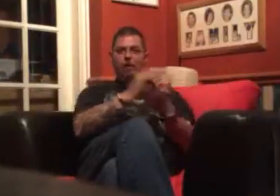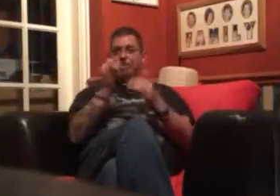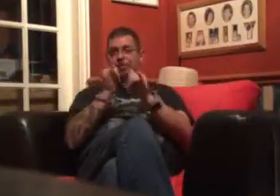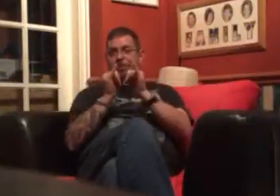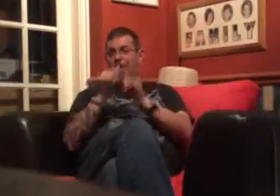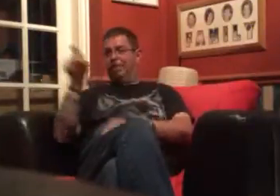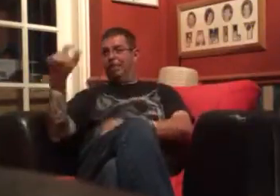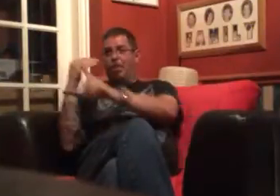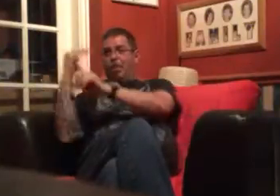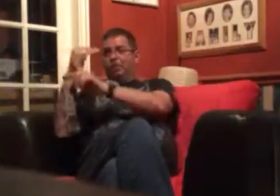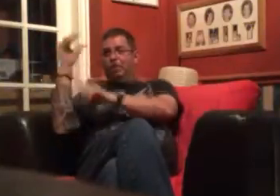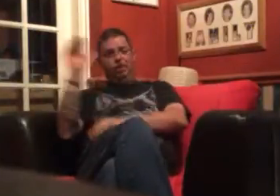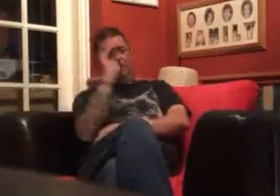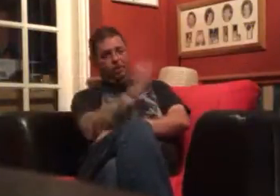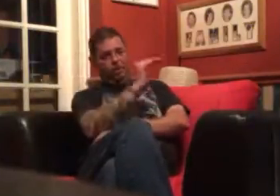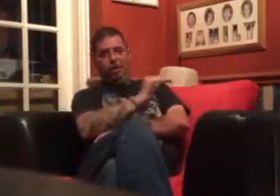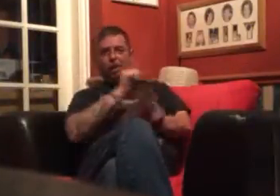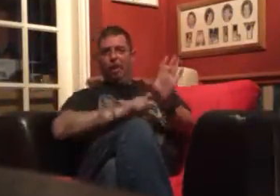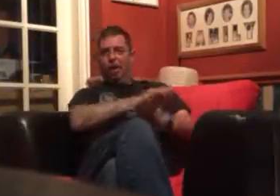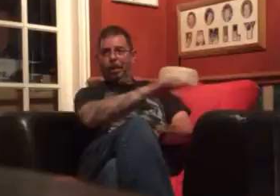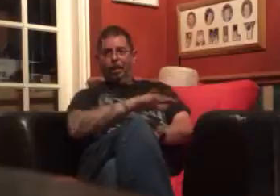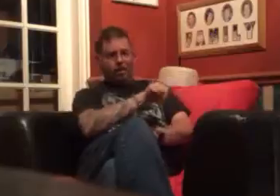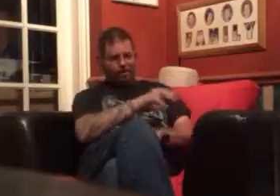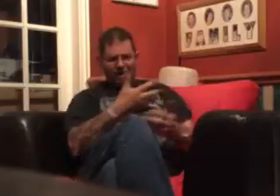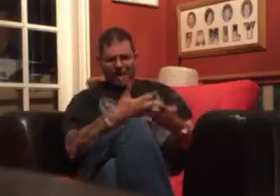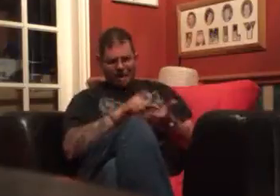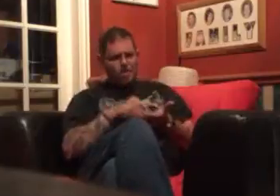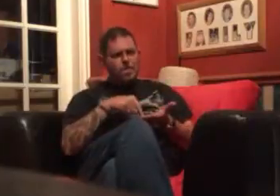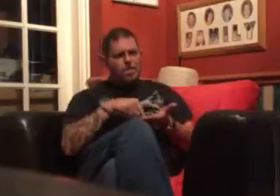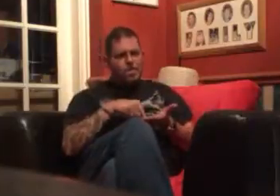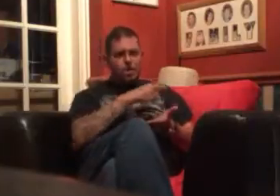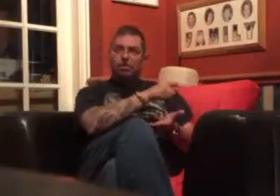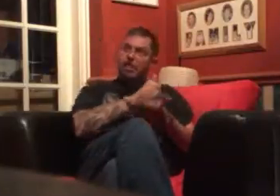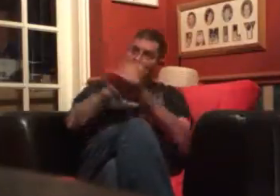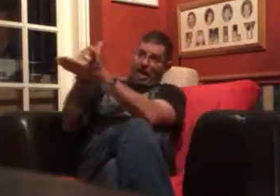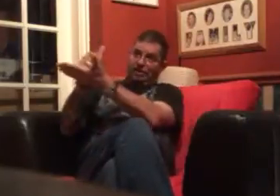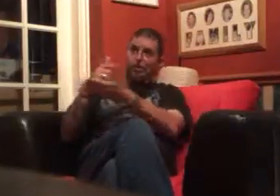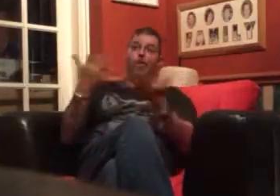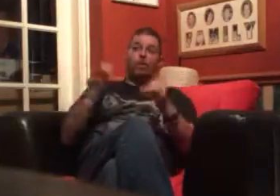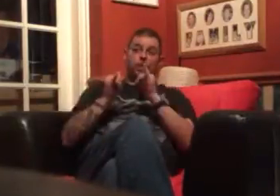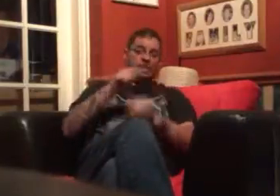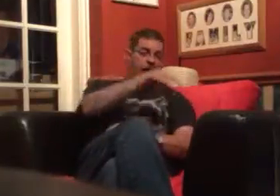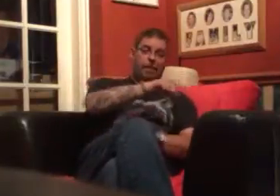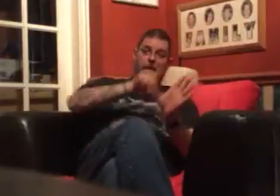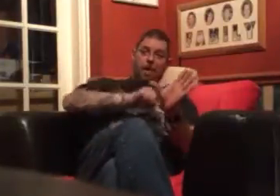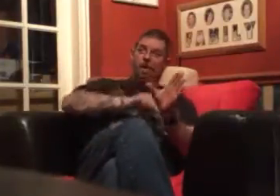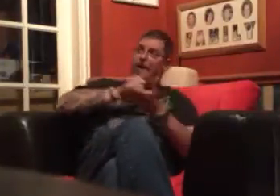a bit of life experience, a bit of a life lesson really, so they can work together, and it's really quite a nice mix. And the elder students can ask them, how am I